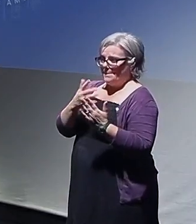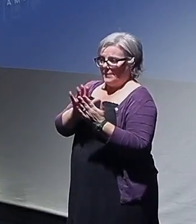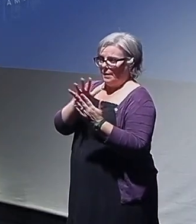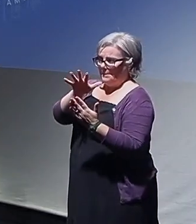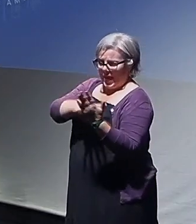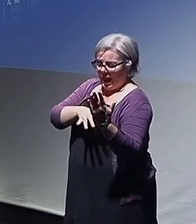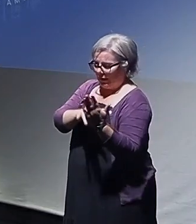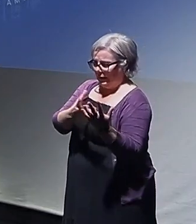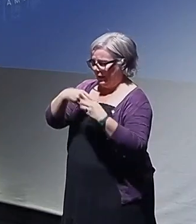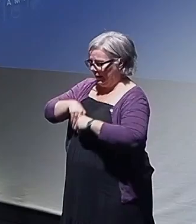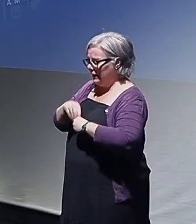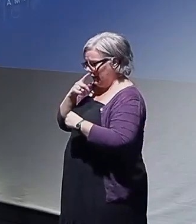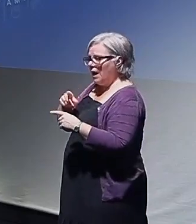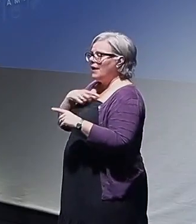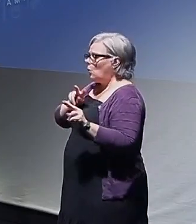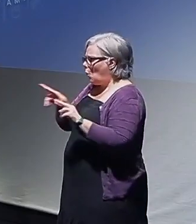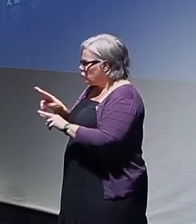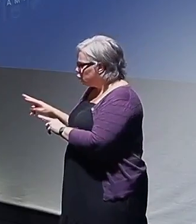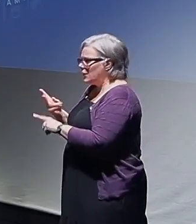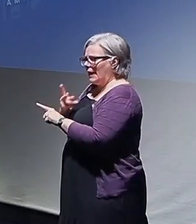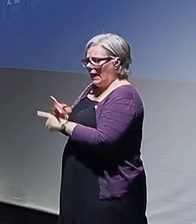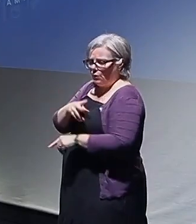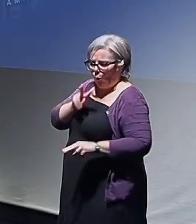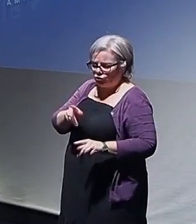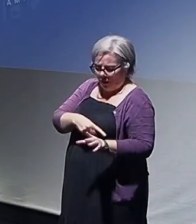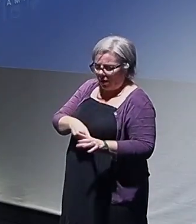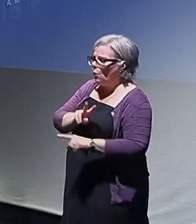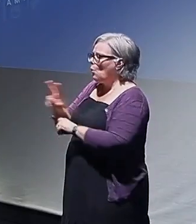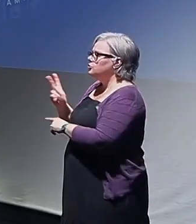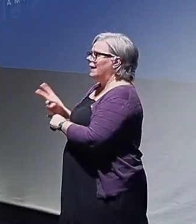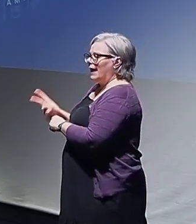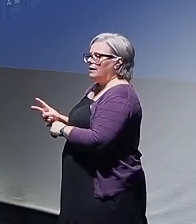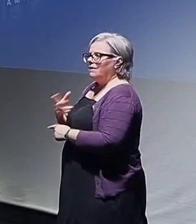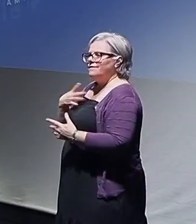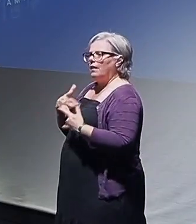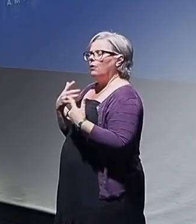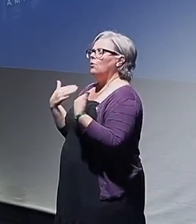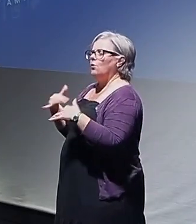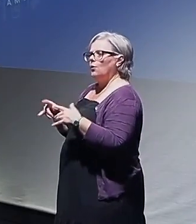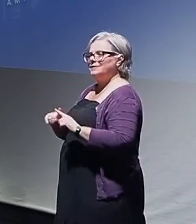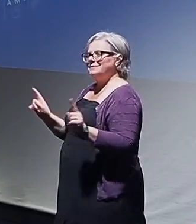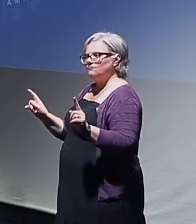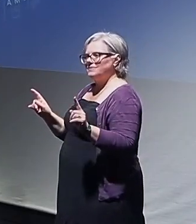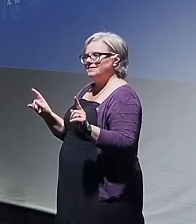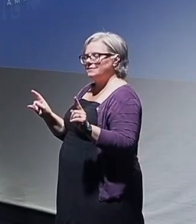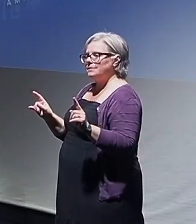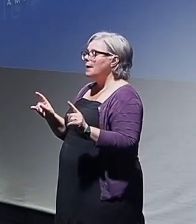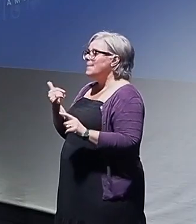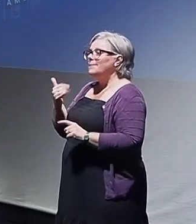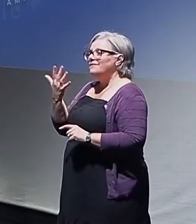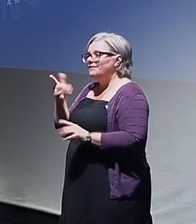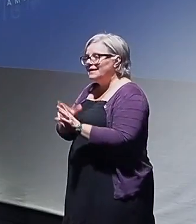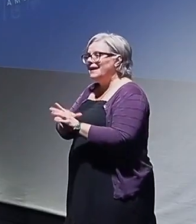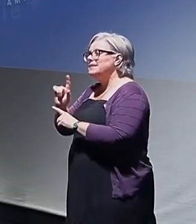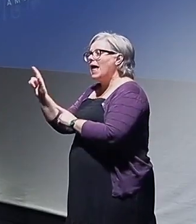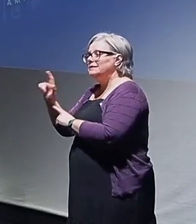good he is as a playwright, that what I experienced then with it and what I experience now are two very different things. And I'm sure in like another 15, 20 years when I